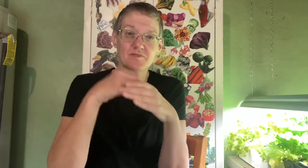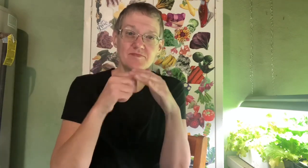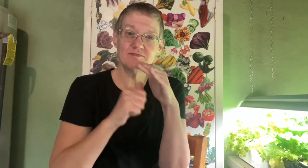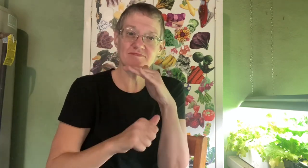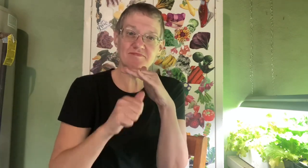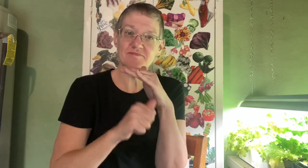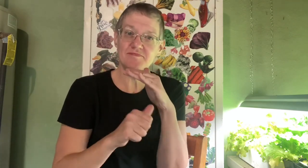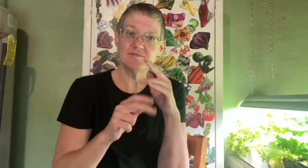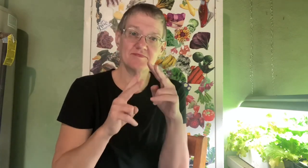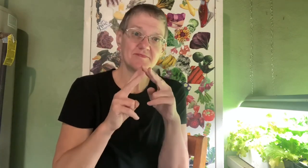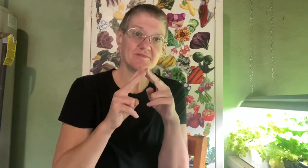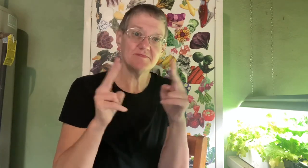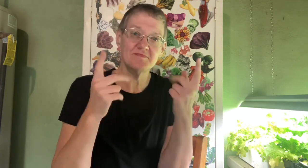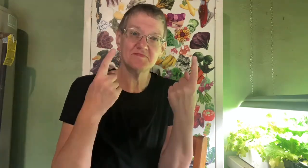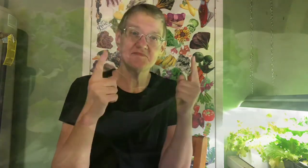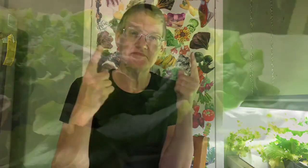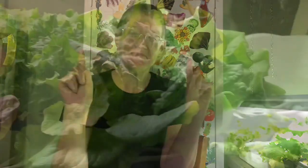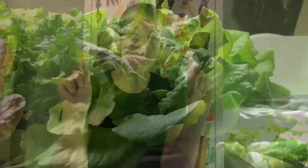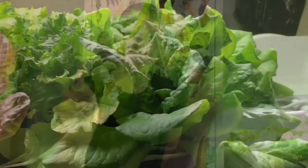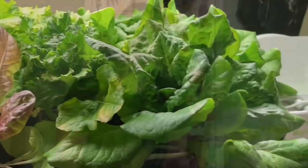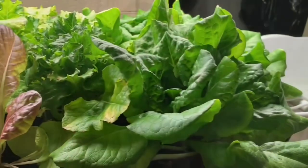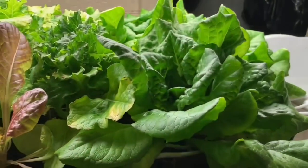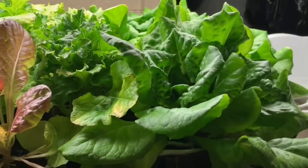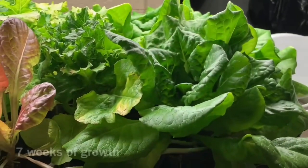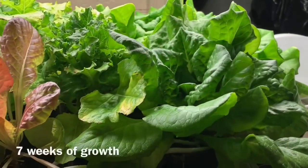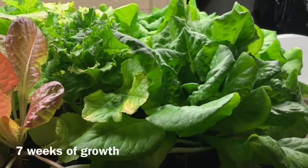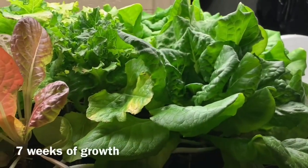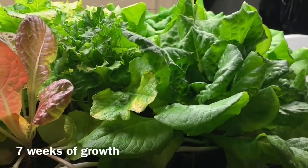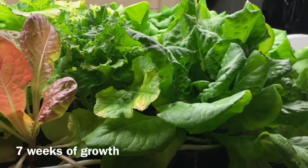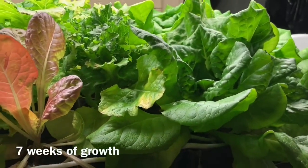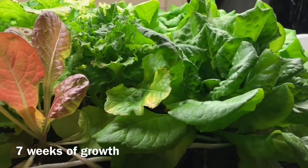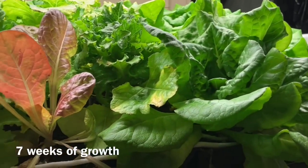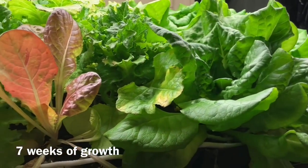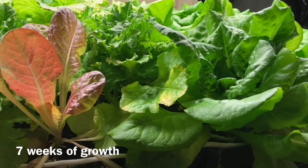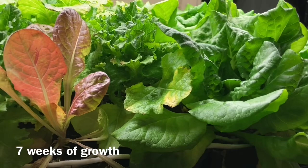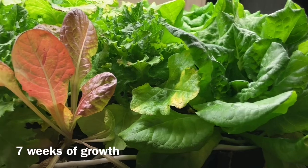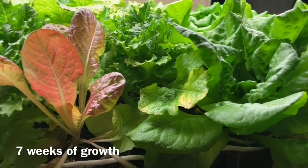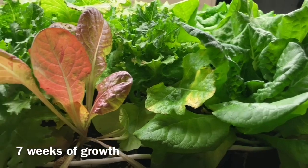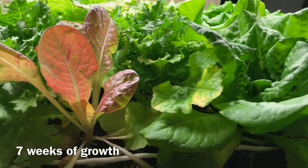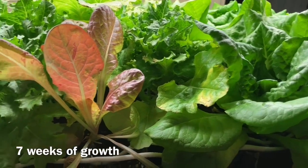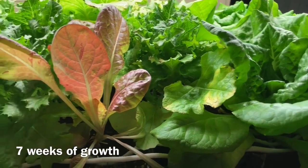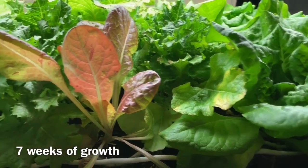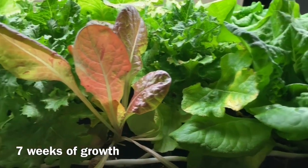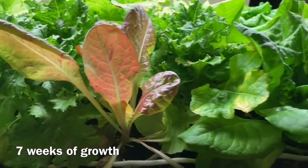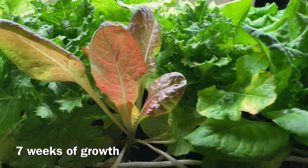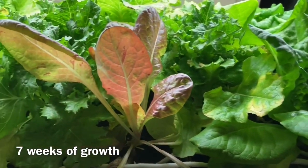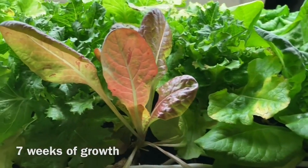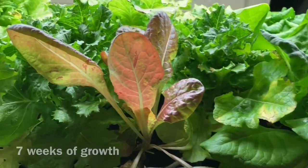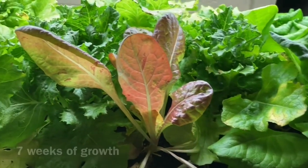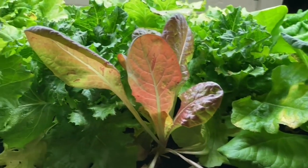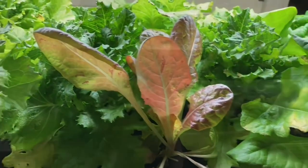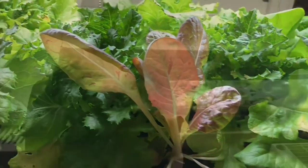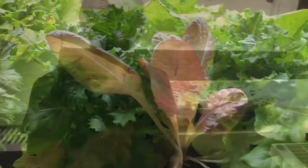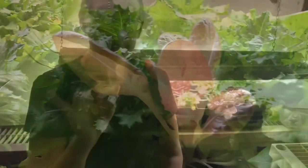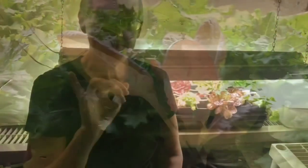So I thought, let's try growing it in the basement this winter, and I think it has been a huge success.